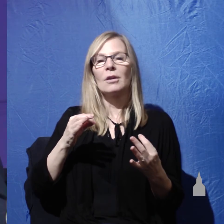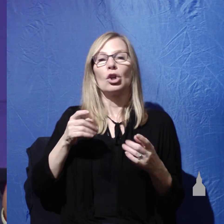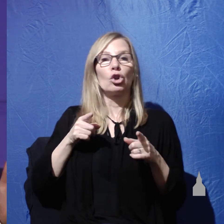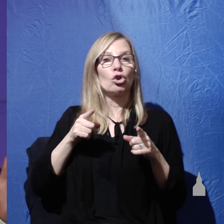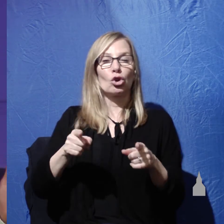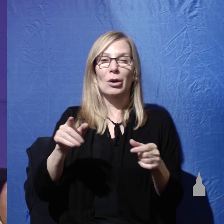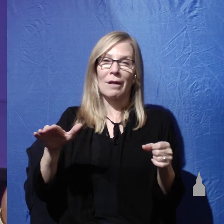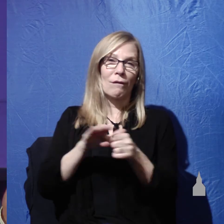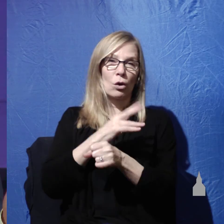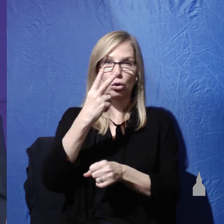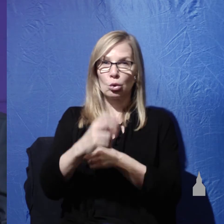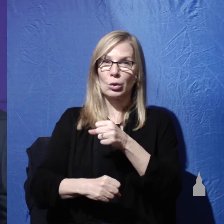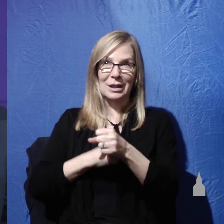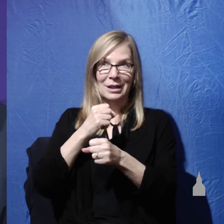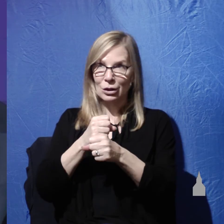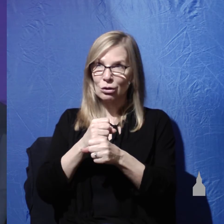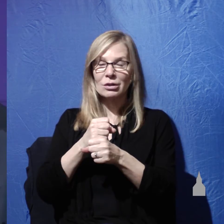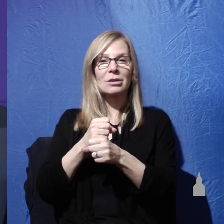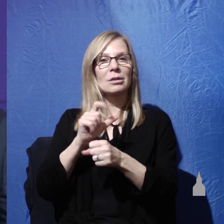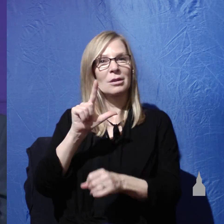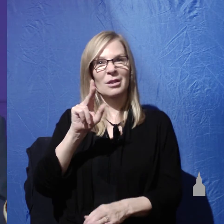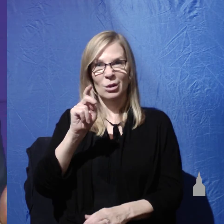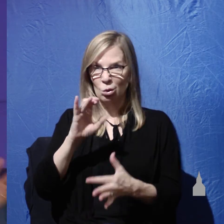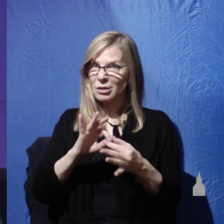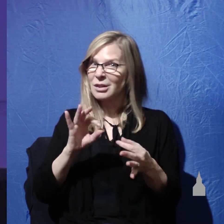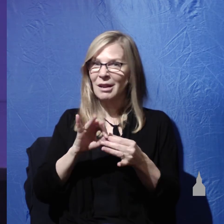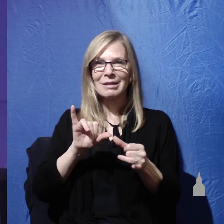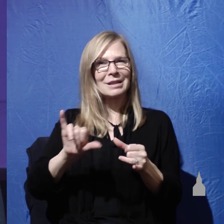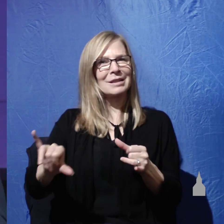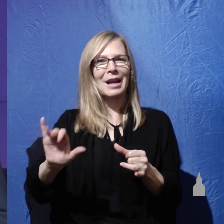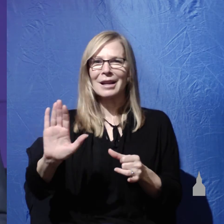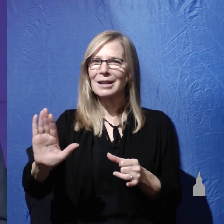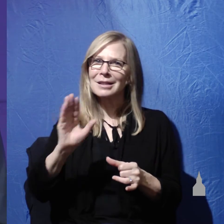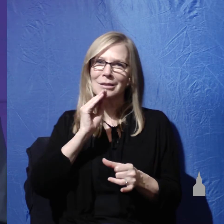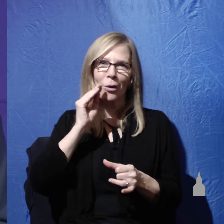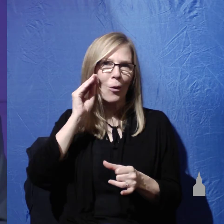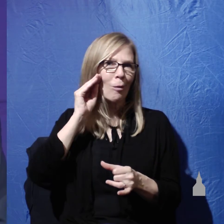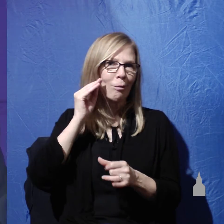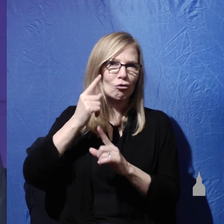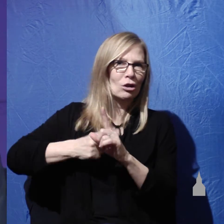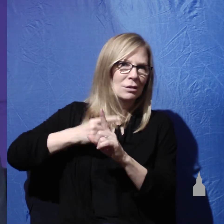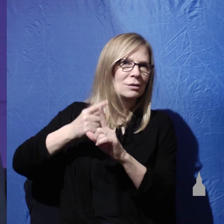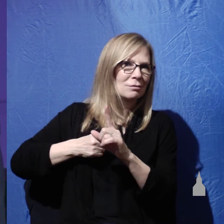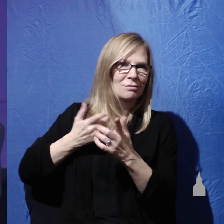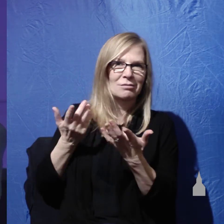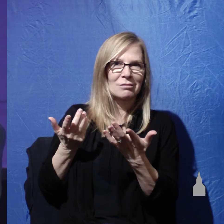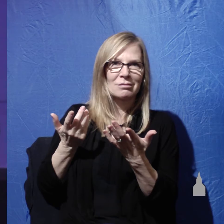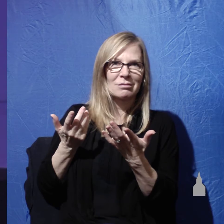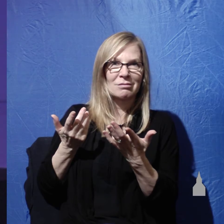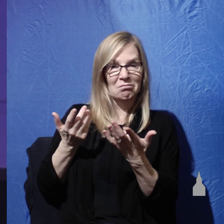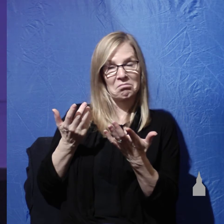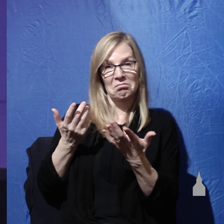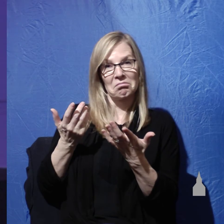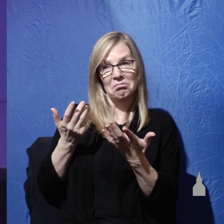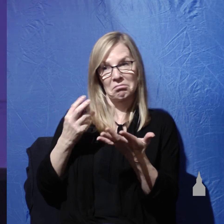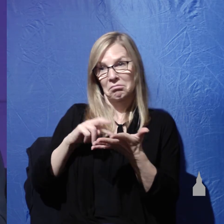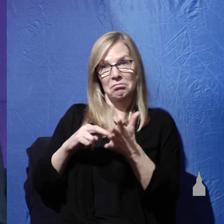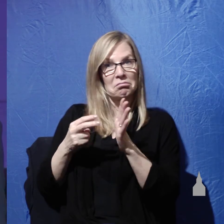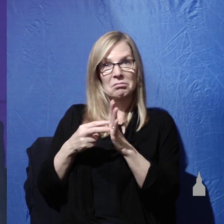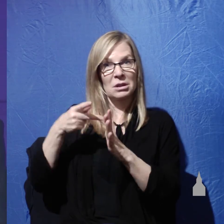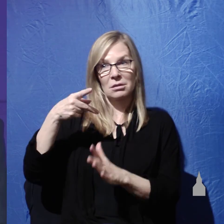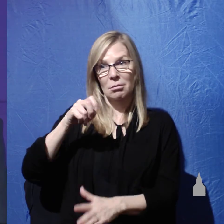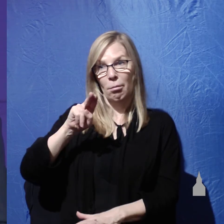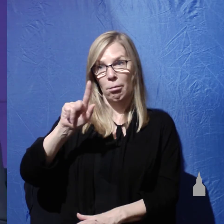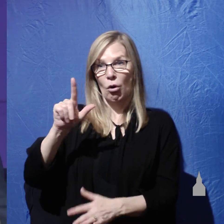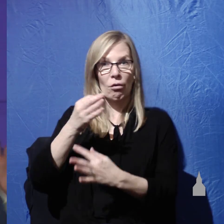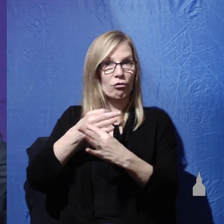during this entire two-year period, Luke says that he stayed in his own rented quarters, which seems to indicate that Paul's